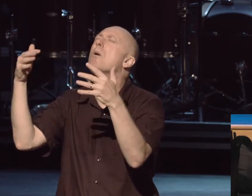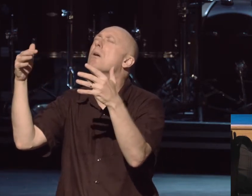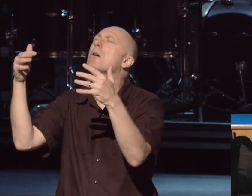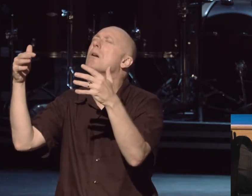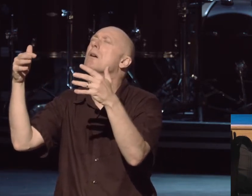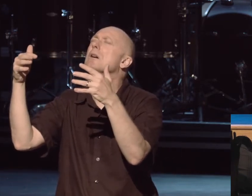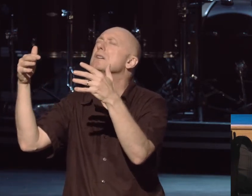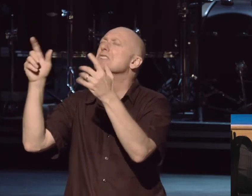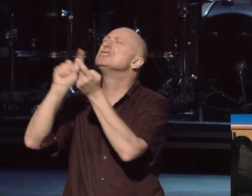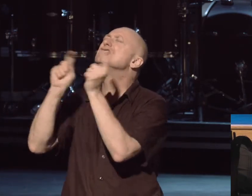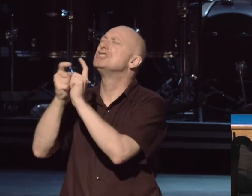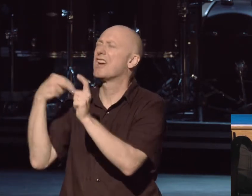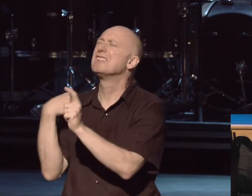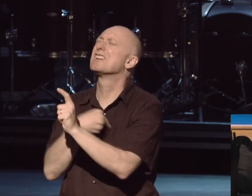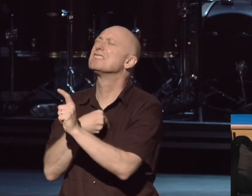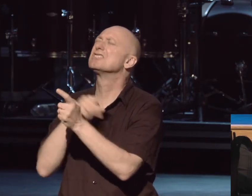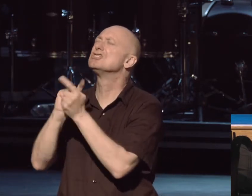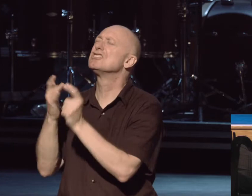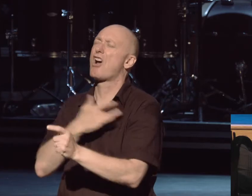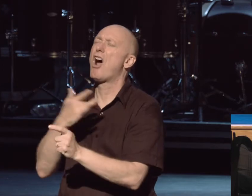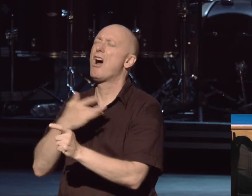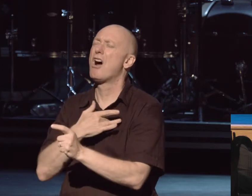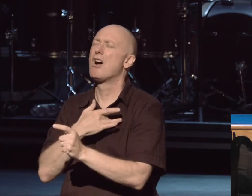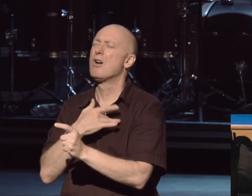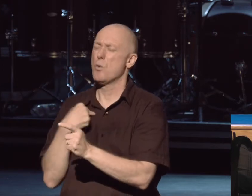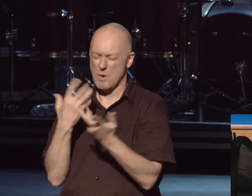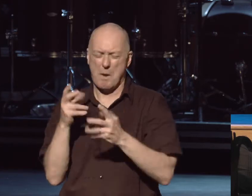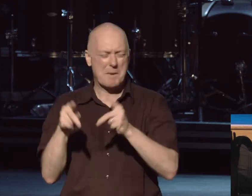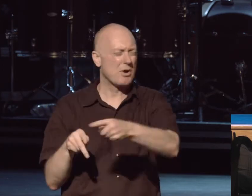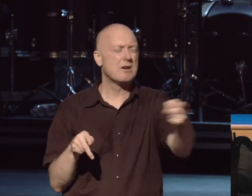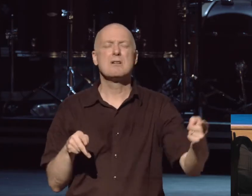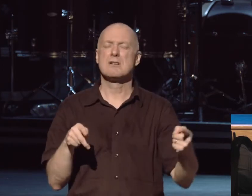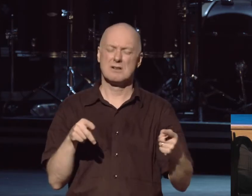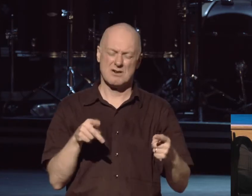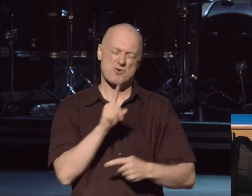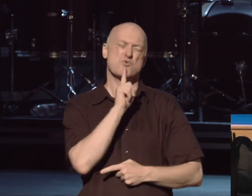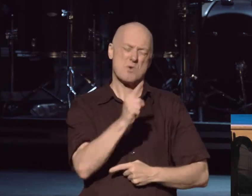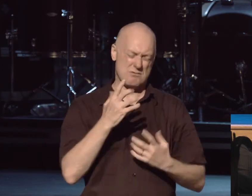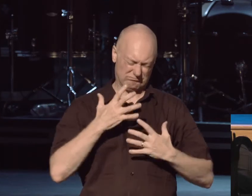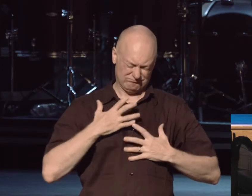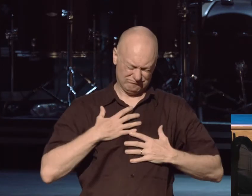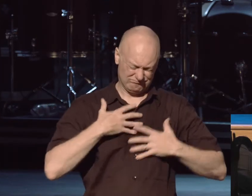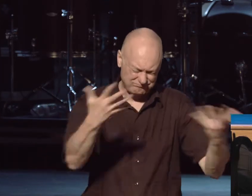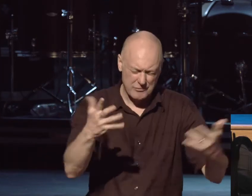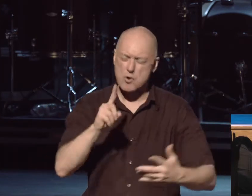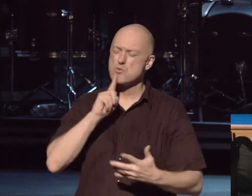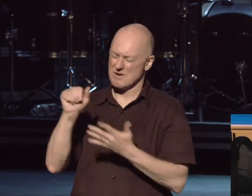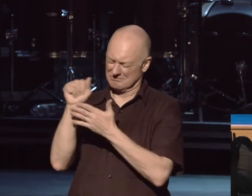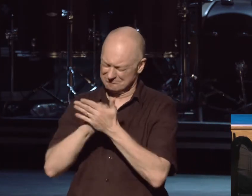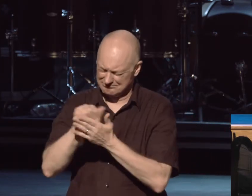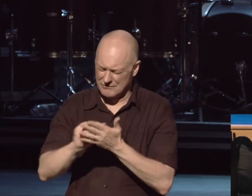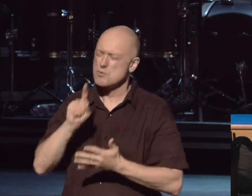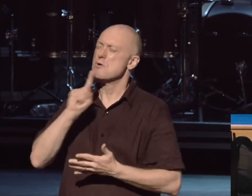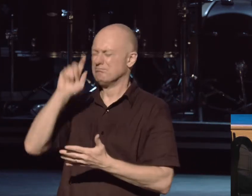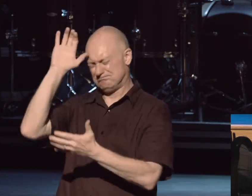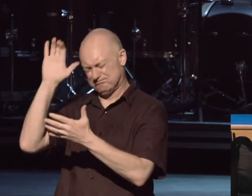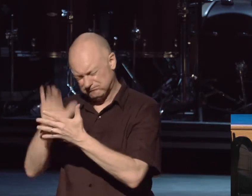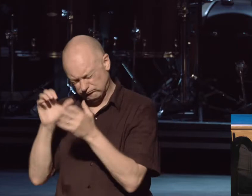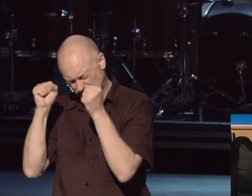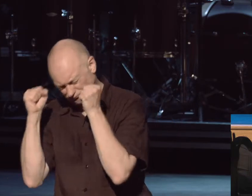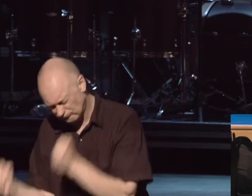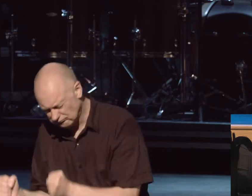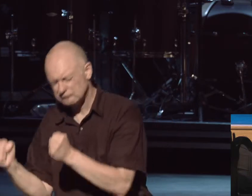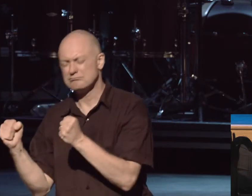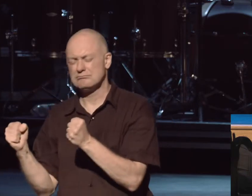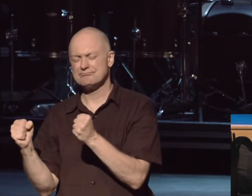and love, would you change our hearts? May there be genuine confession and genuine cleansing and genuine conviction over this week and